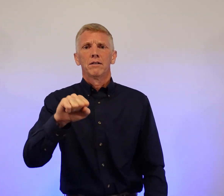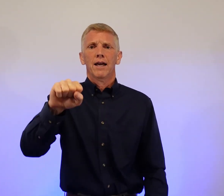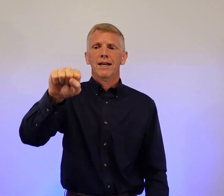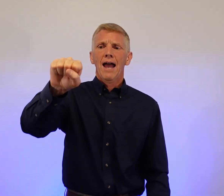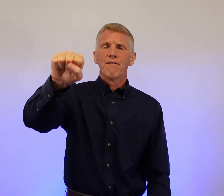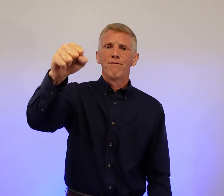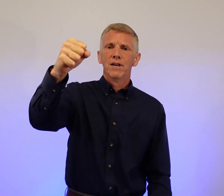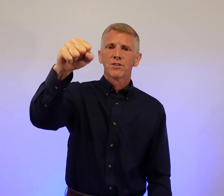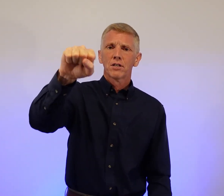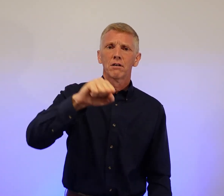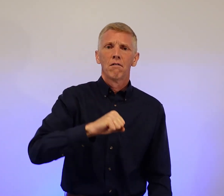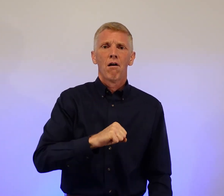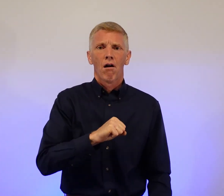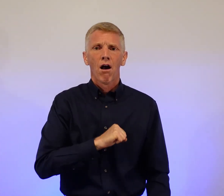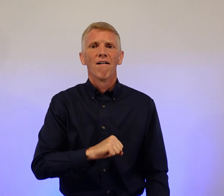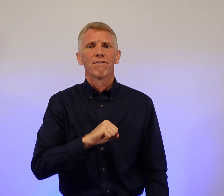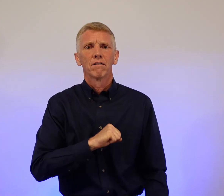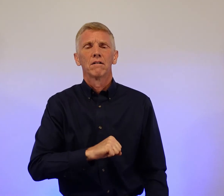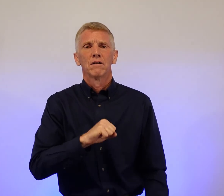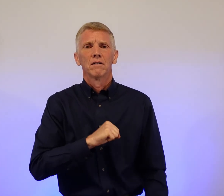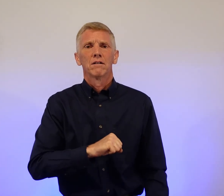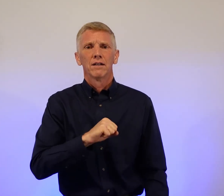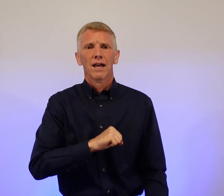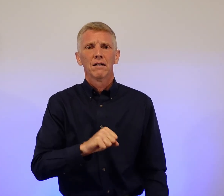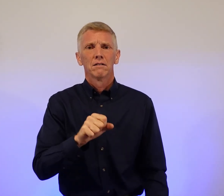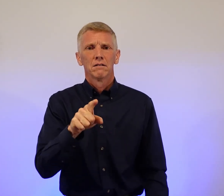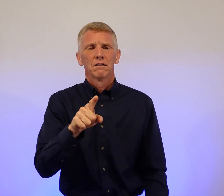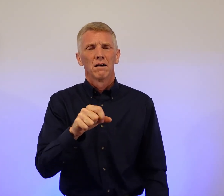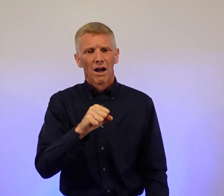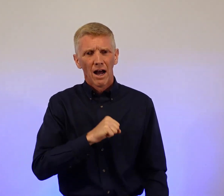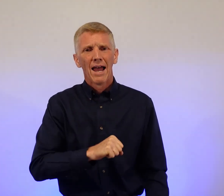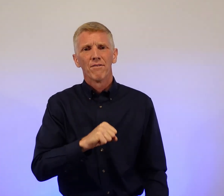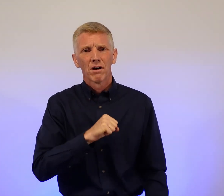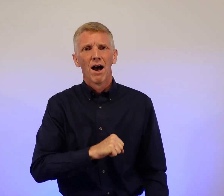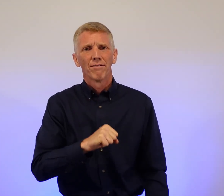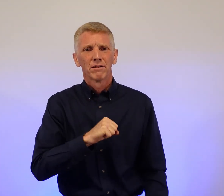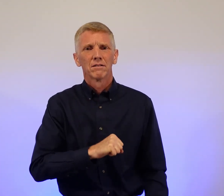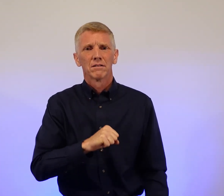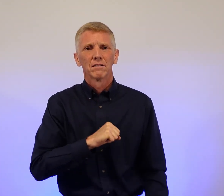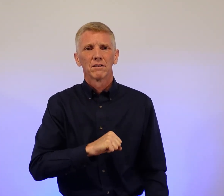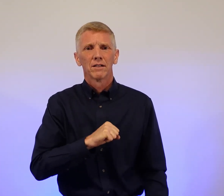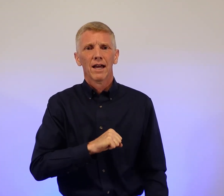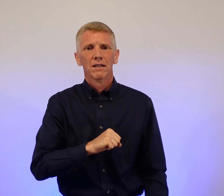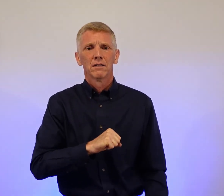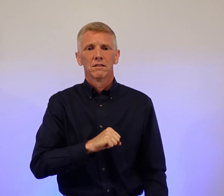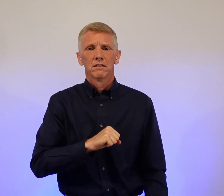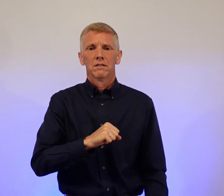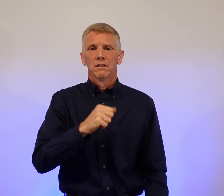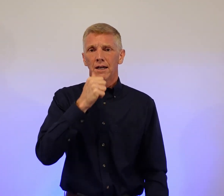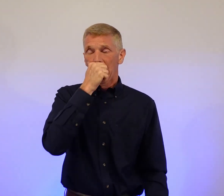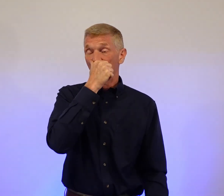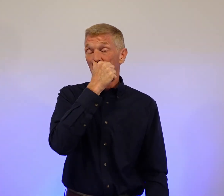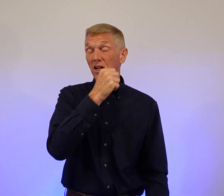Okay, I have a fist, cough. Okay, I have a cough. Okay, how about a blood